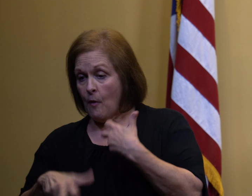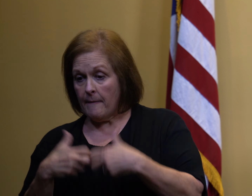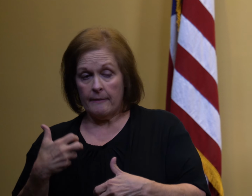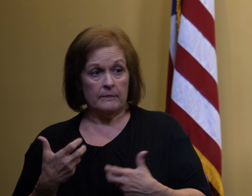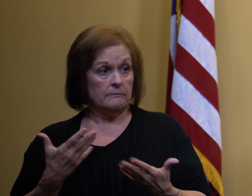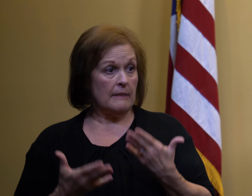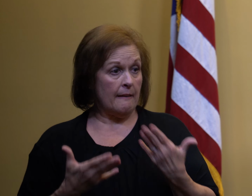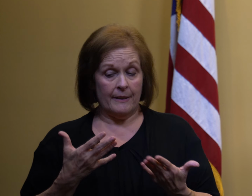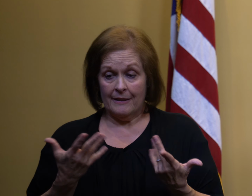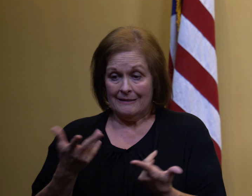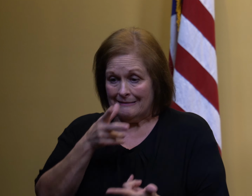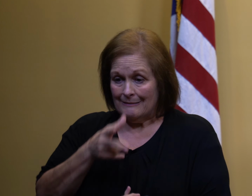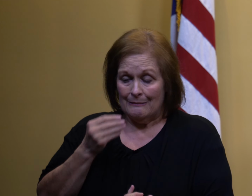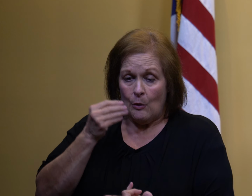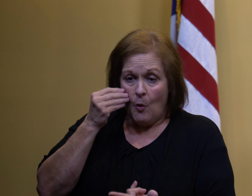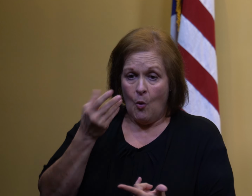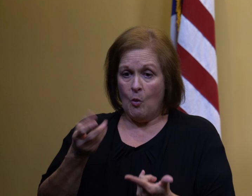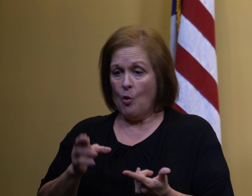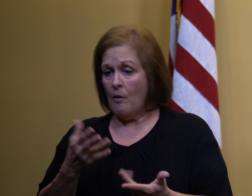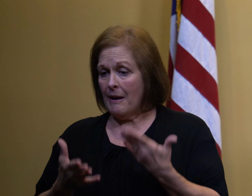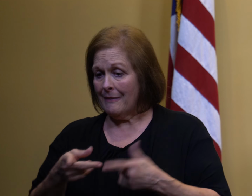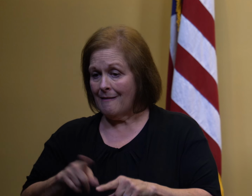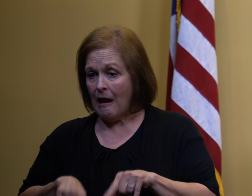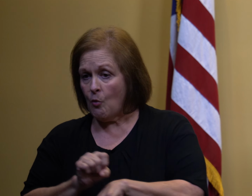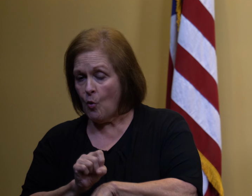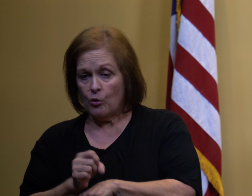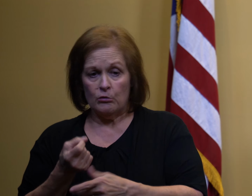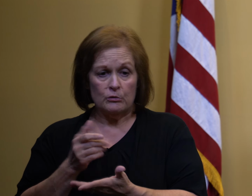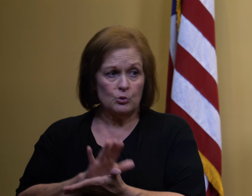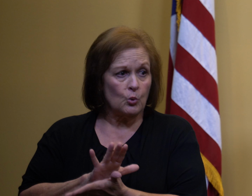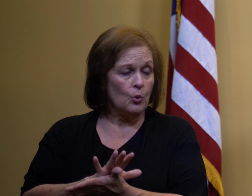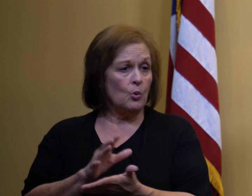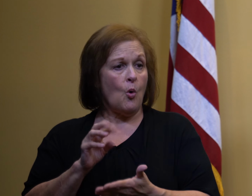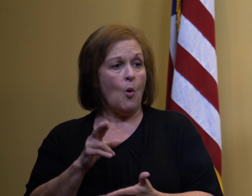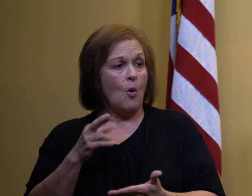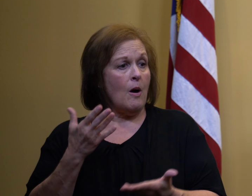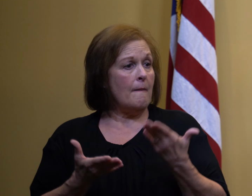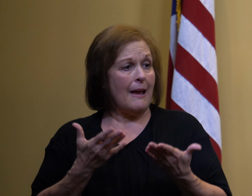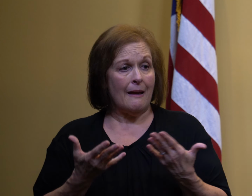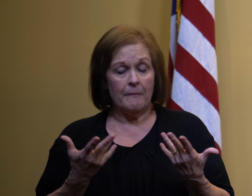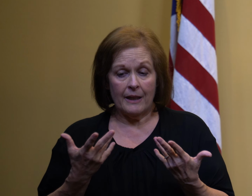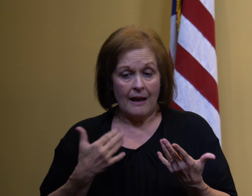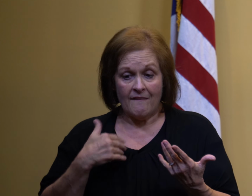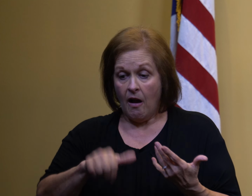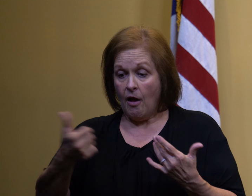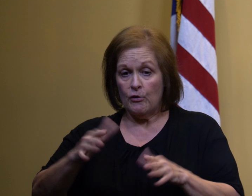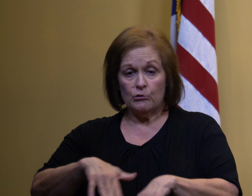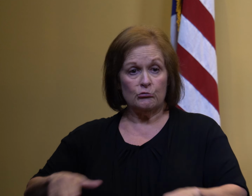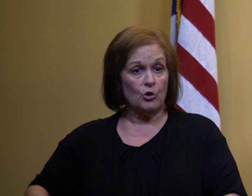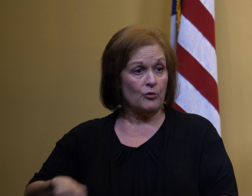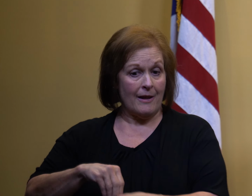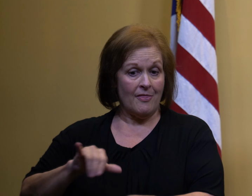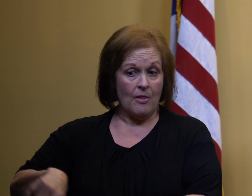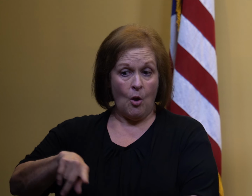the living environment, whether it's the disconnection from work, school, whether it's understanding that other little ones are in that home that can be connected